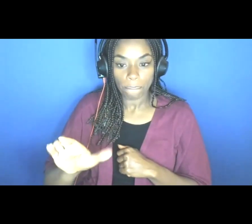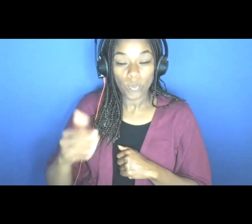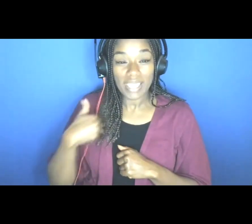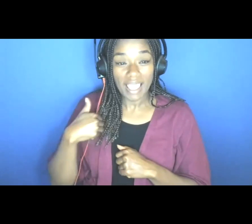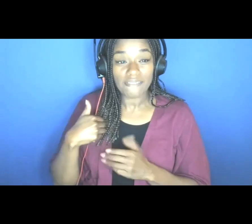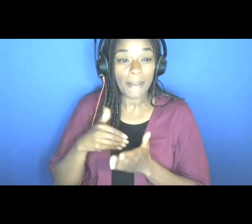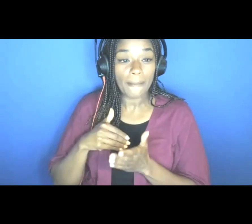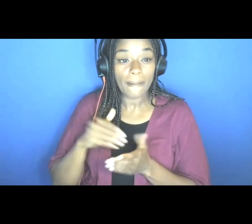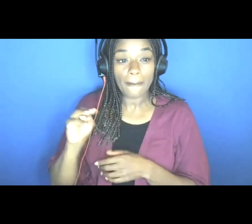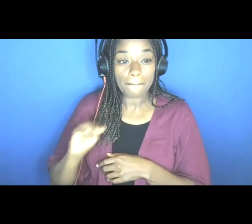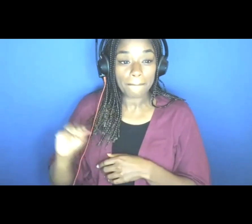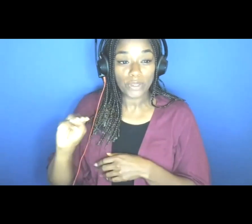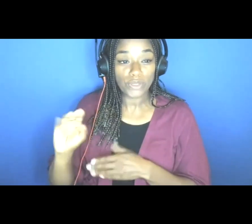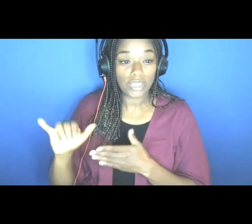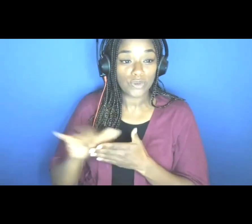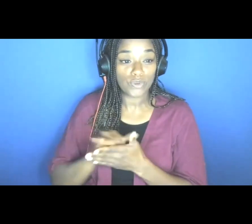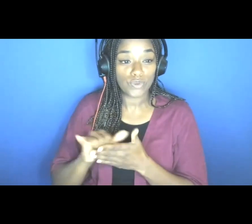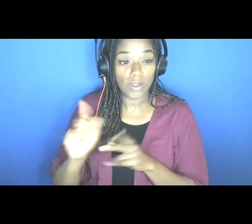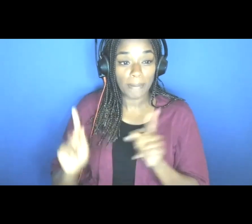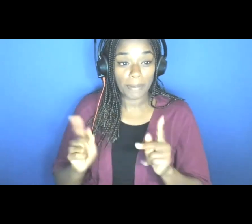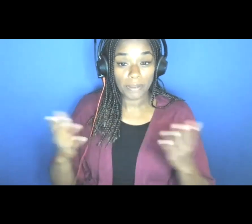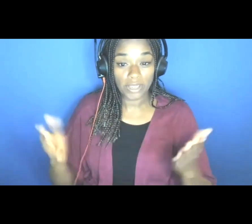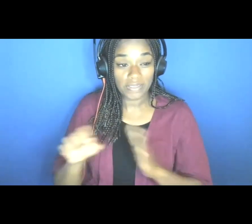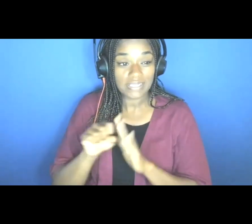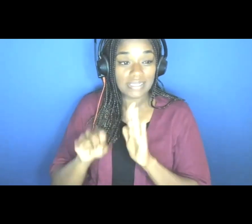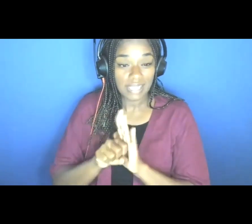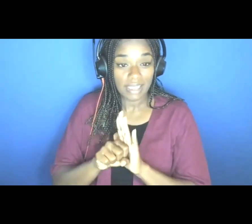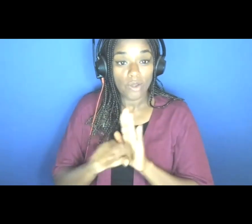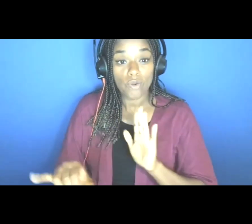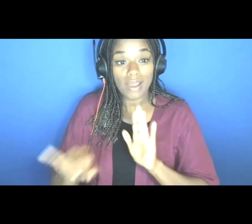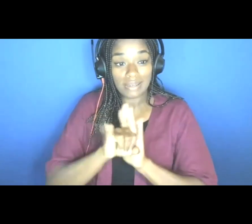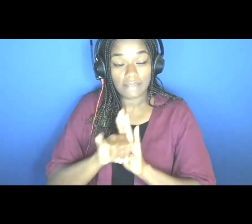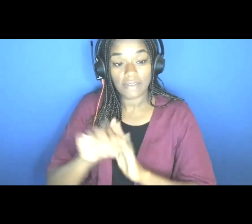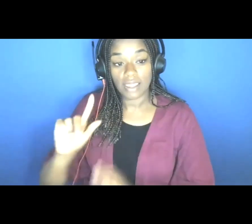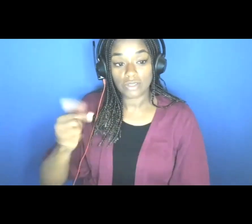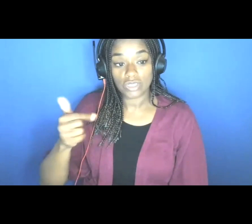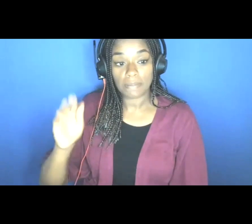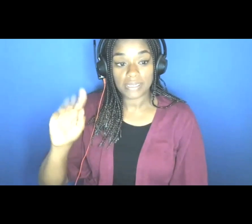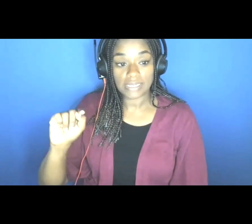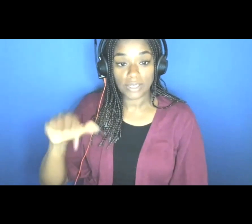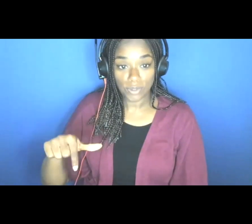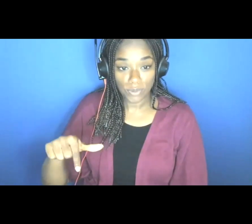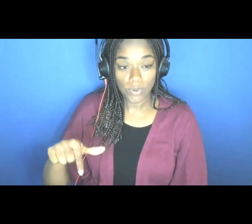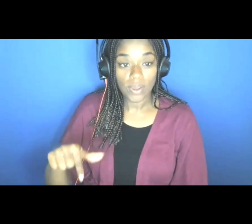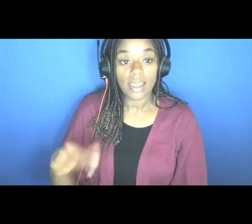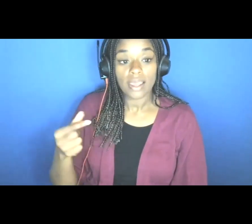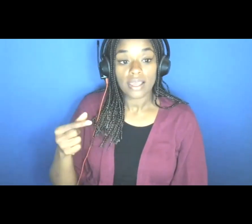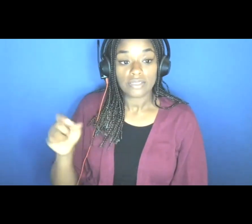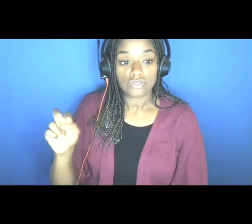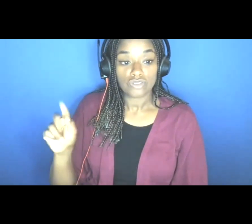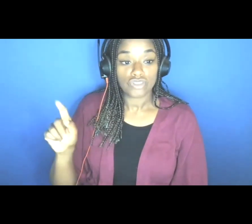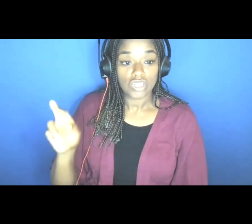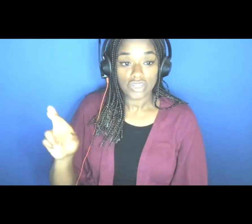Yorkers in our state who identify as LGBTQ, gender nonconforming, and